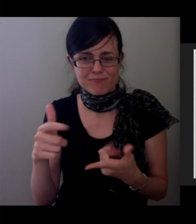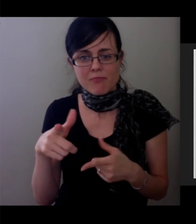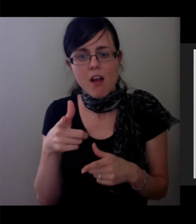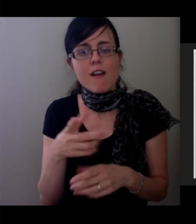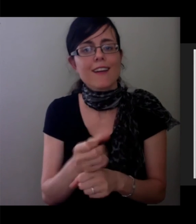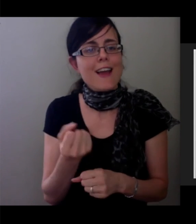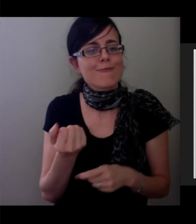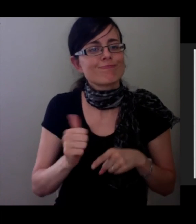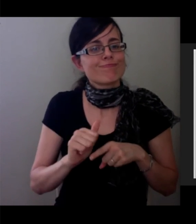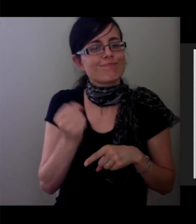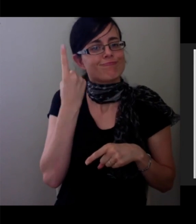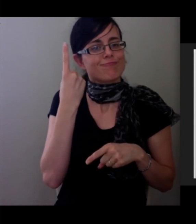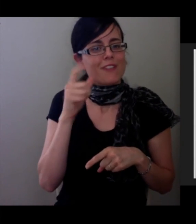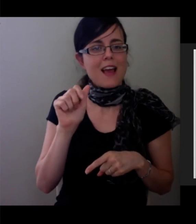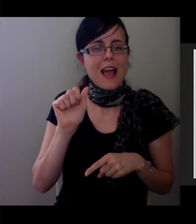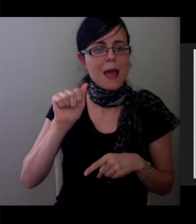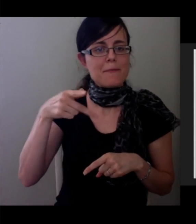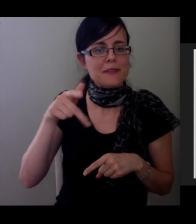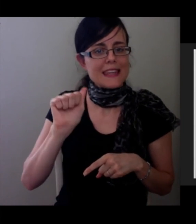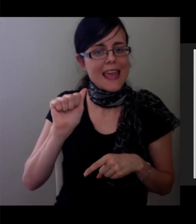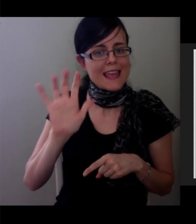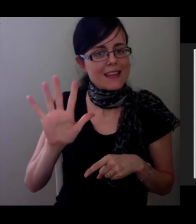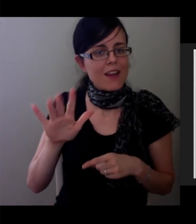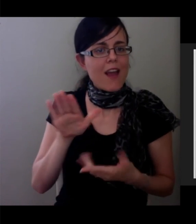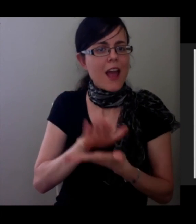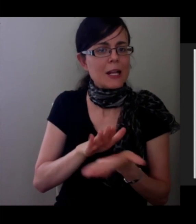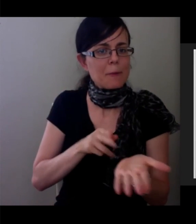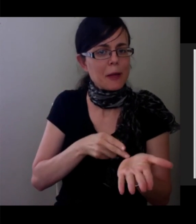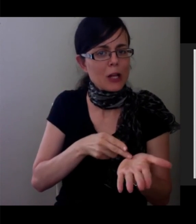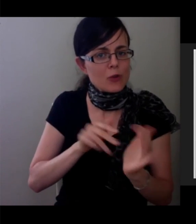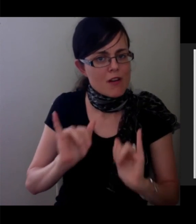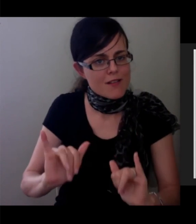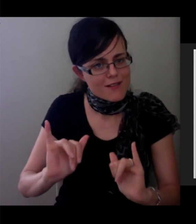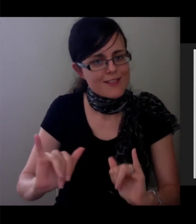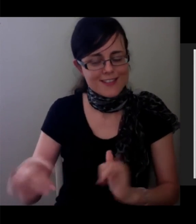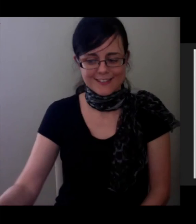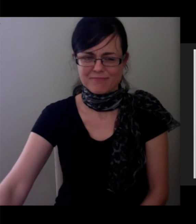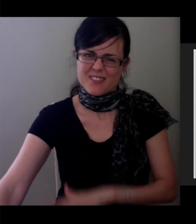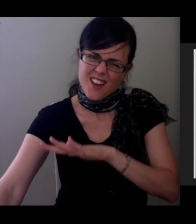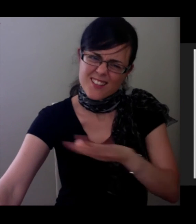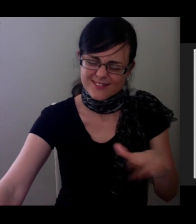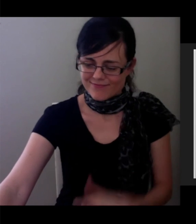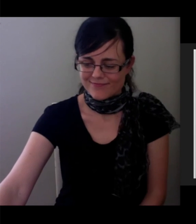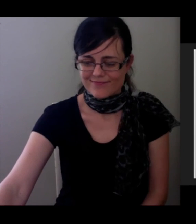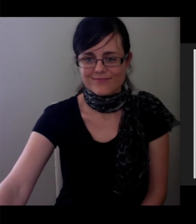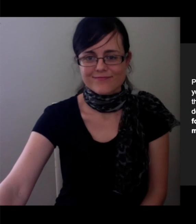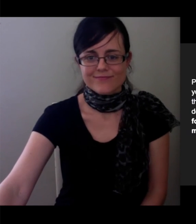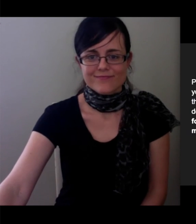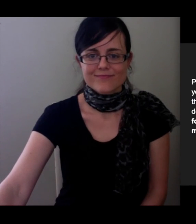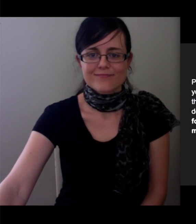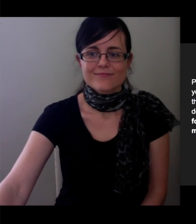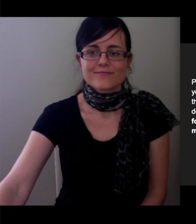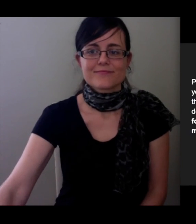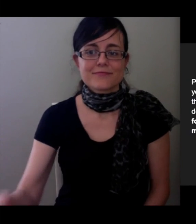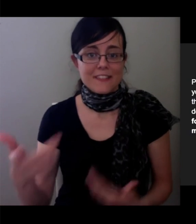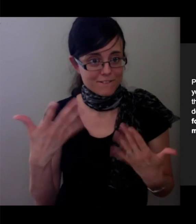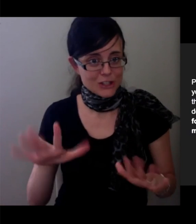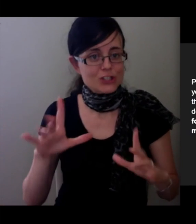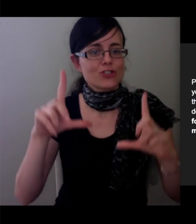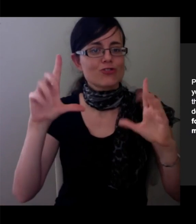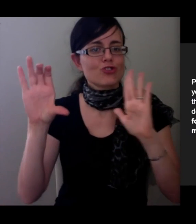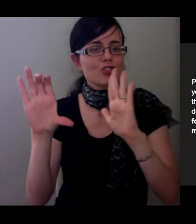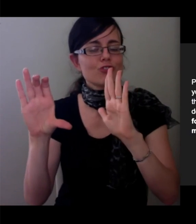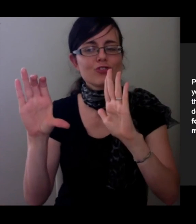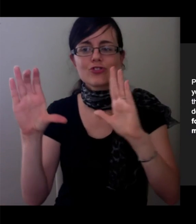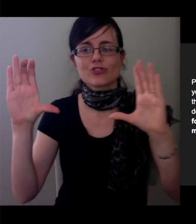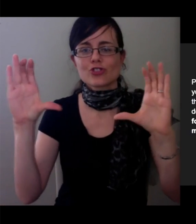There's some cool online trainings as well that help you have a better understanding of how to use APA, and academic integrity. It's really